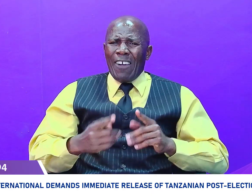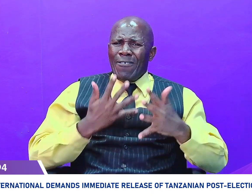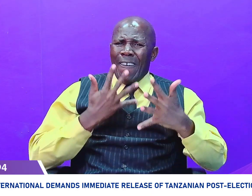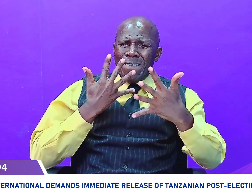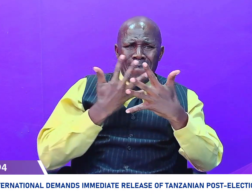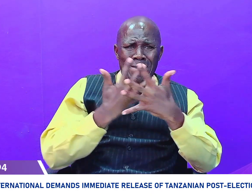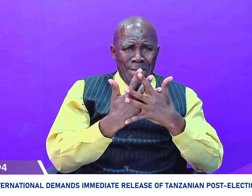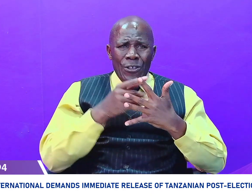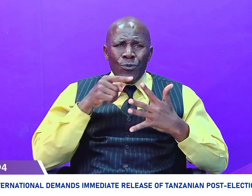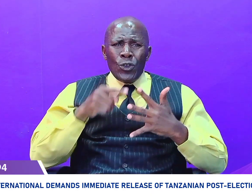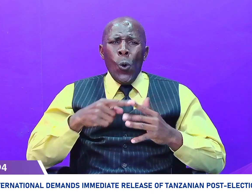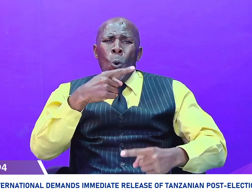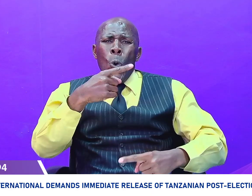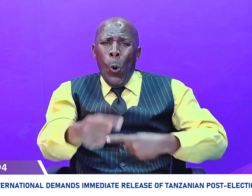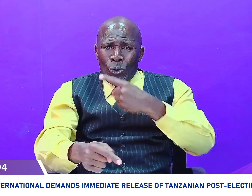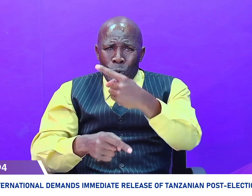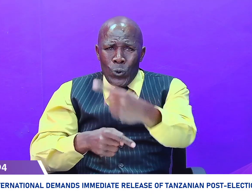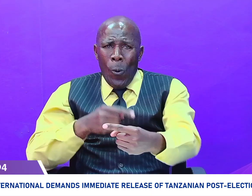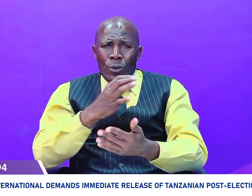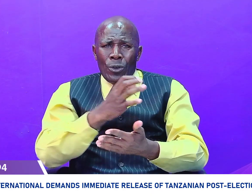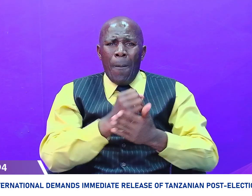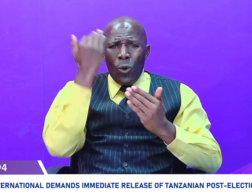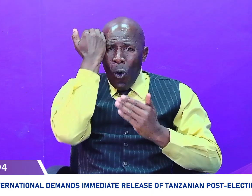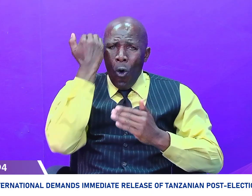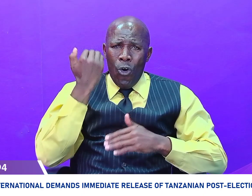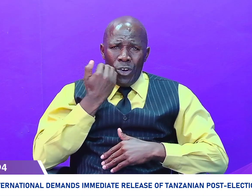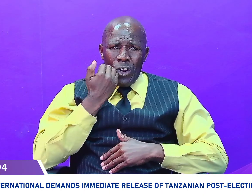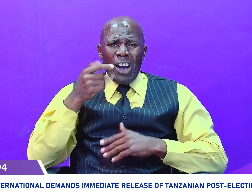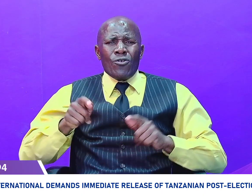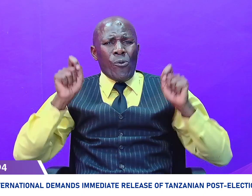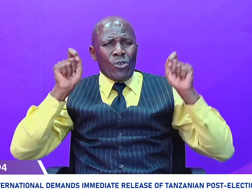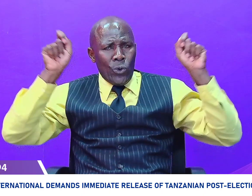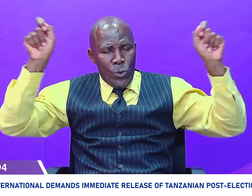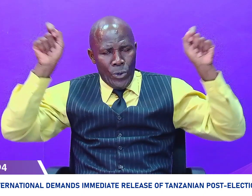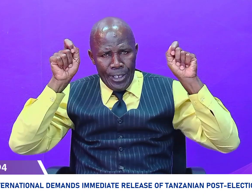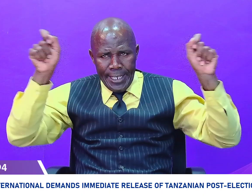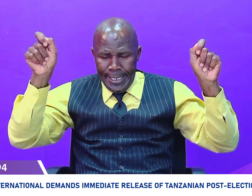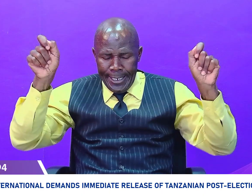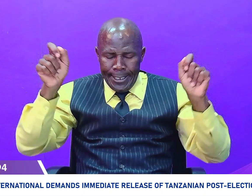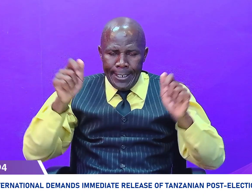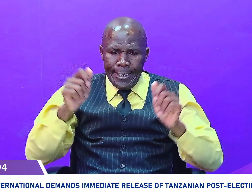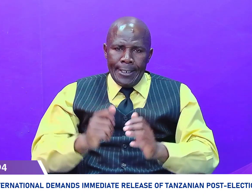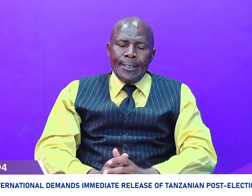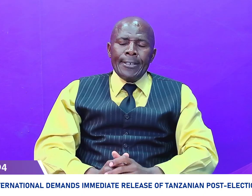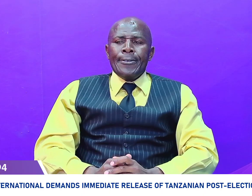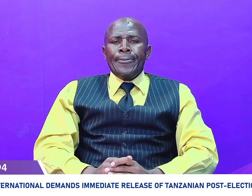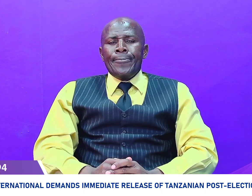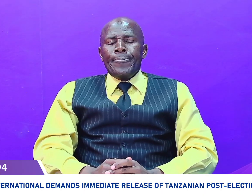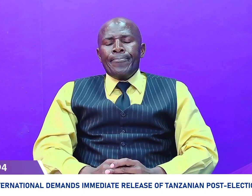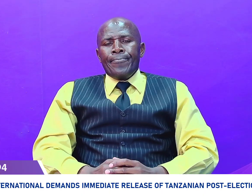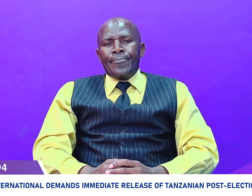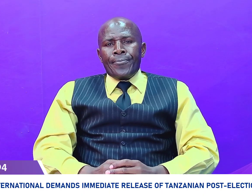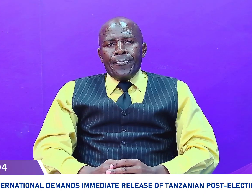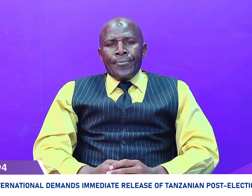immediately seize what it termed as unlawful killings, arbitrary arrests, and